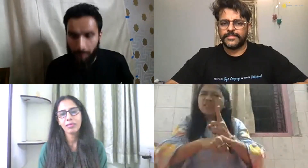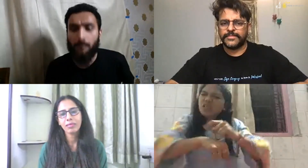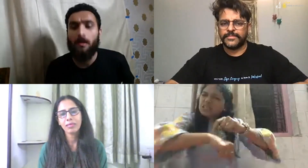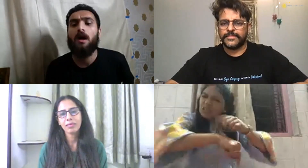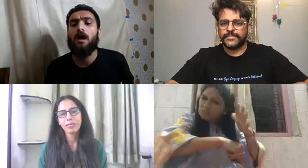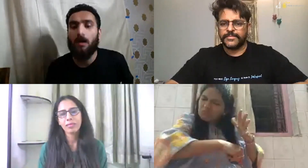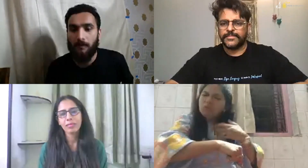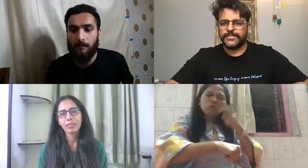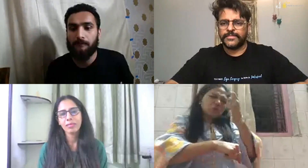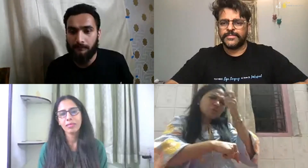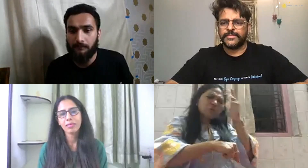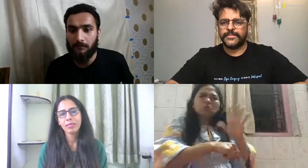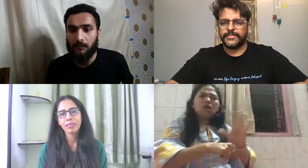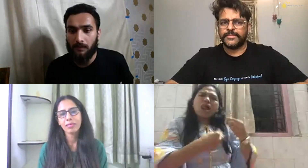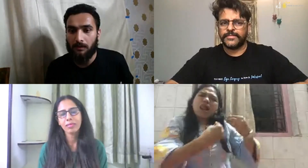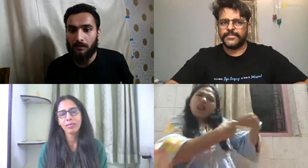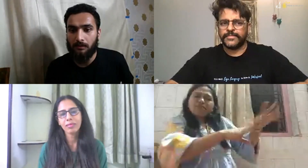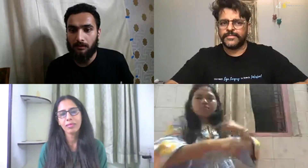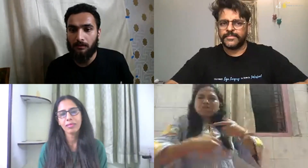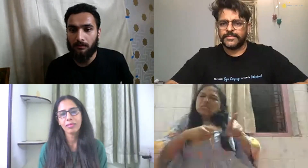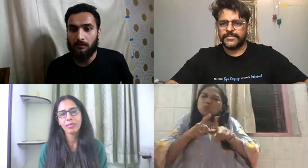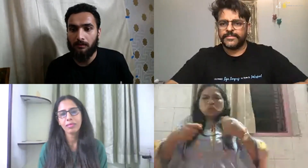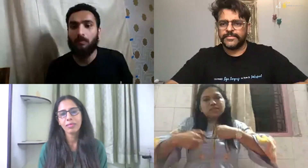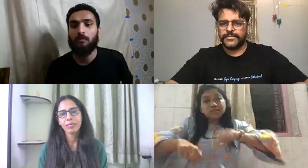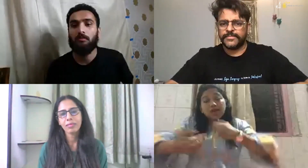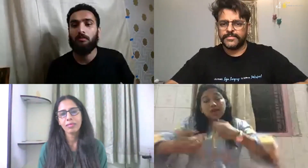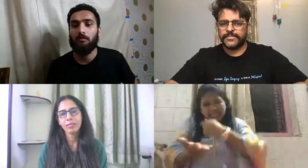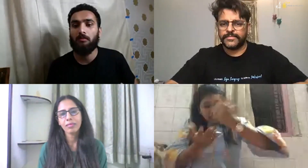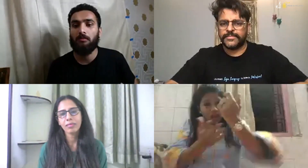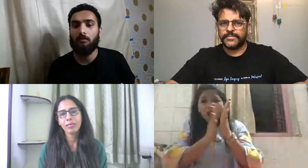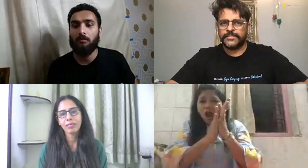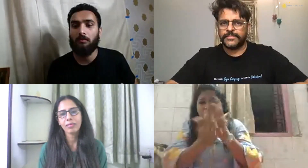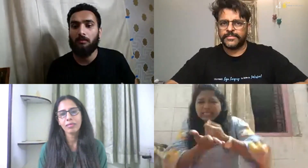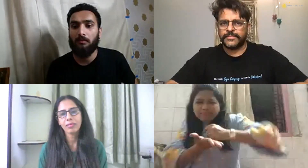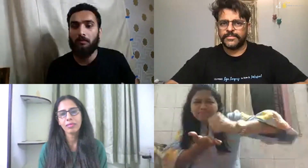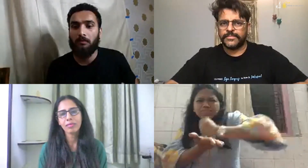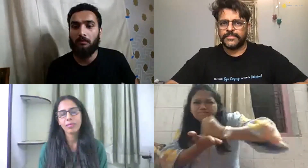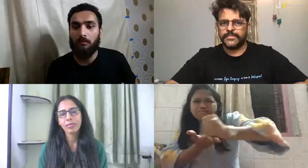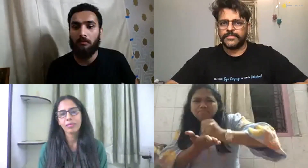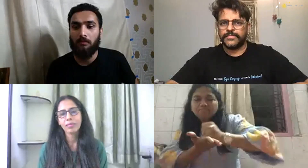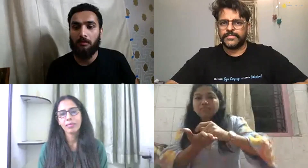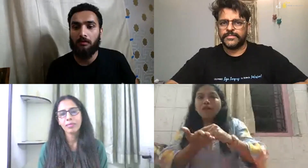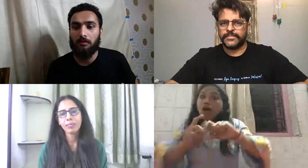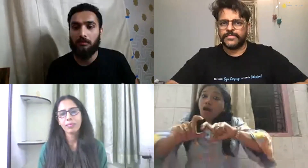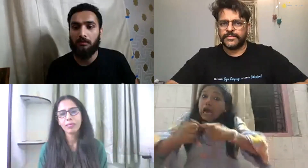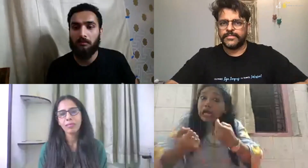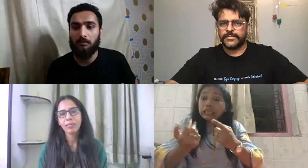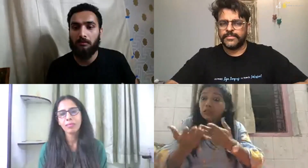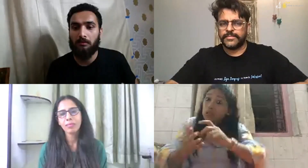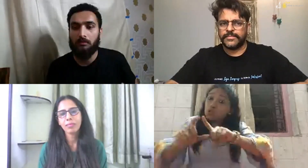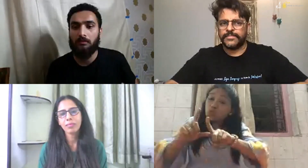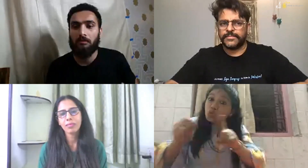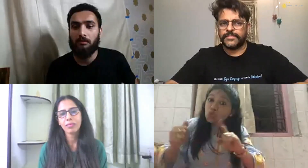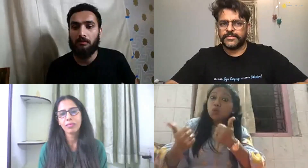on the regular basis. Just uh, rarely, oftenly, I went to the teacher and I practiced